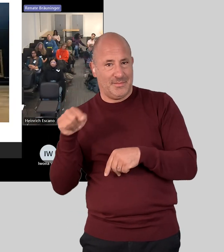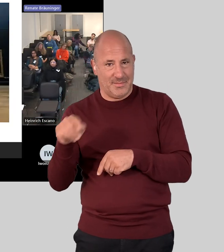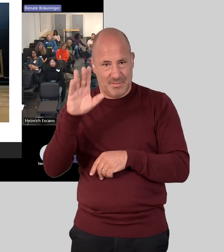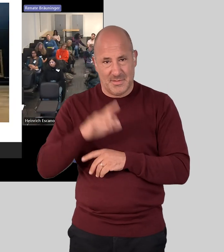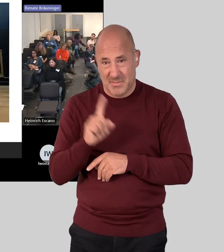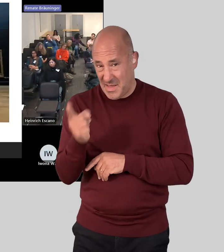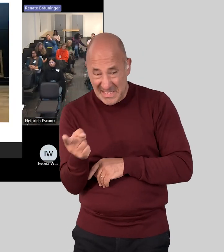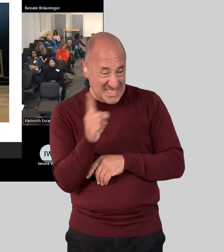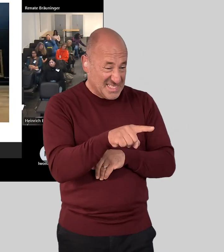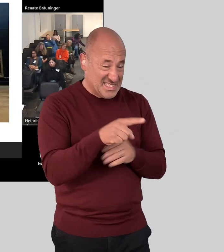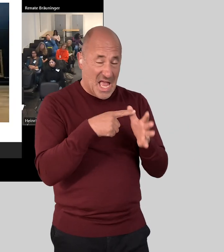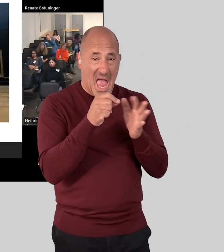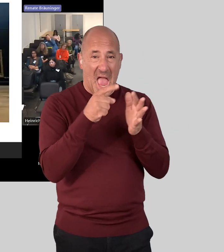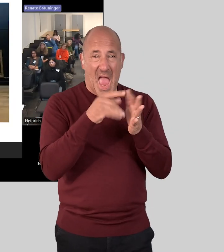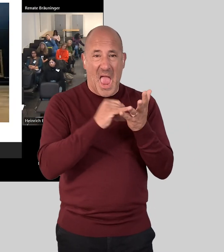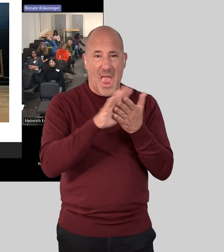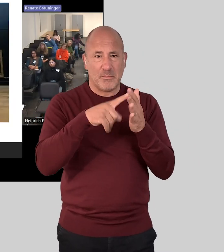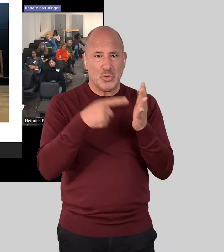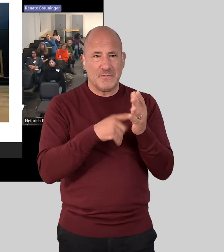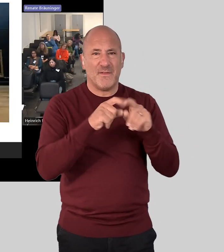the pictures.